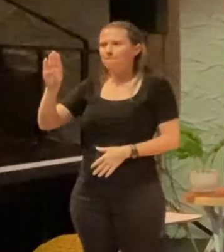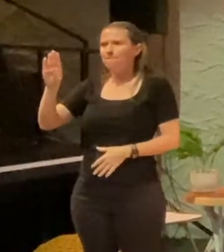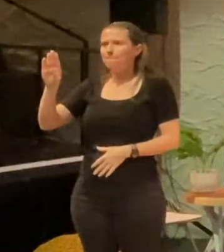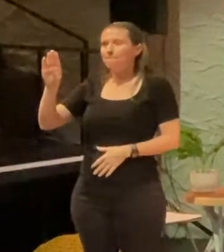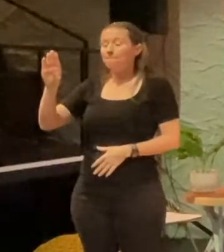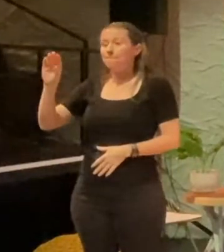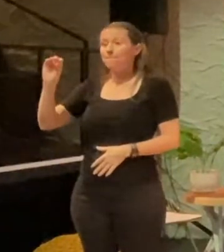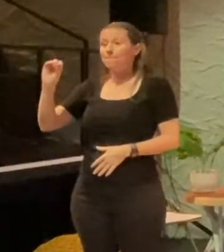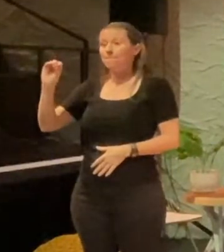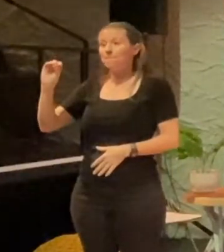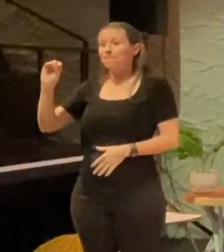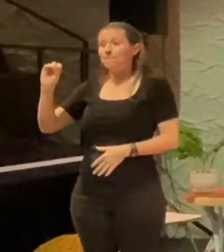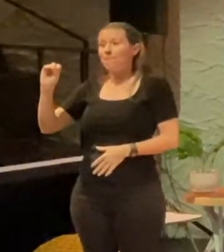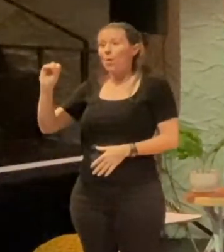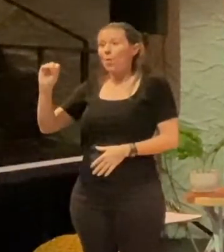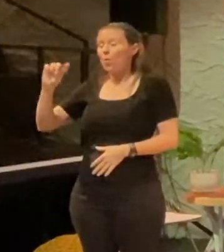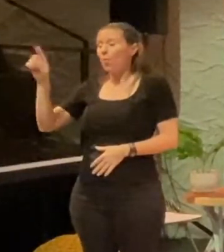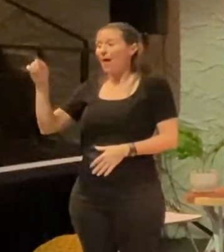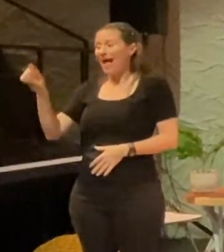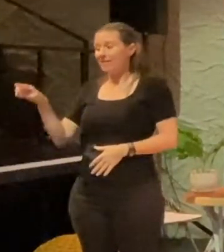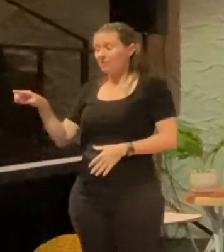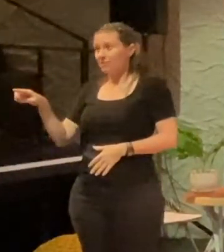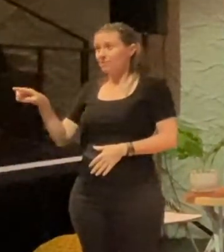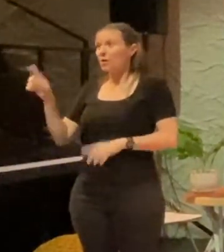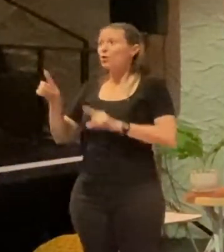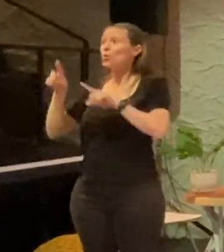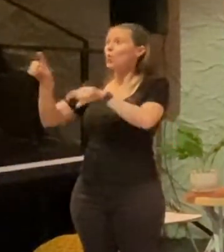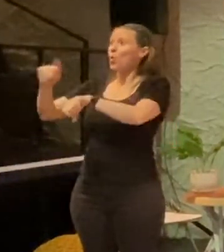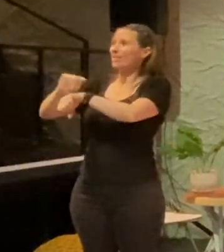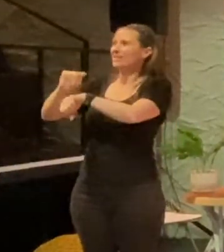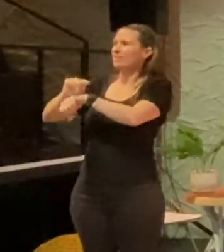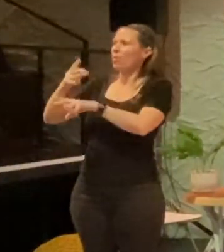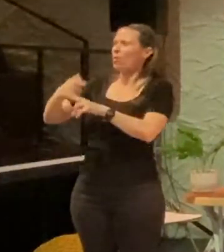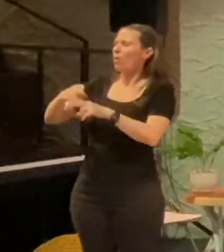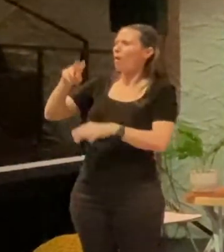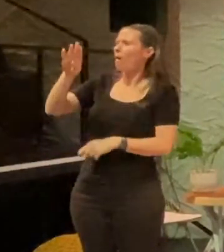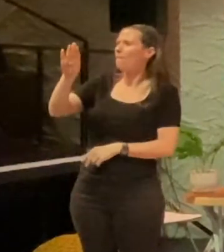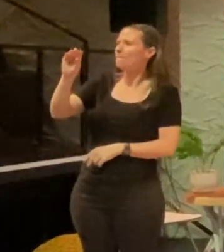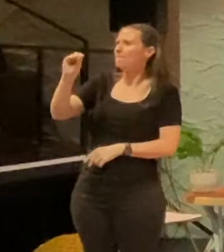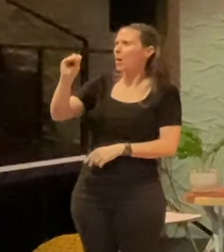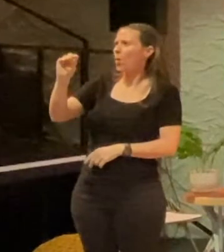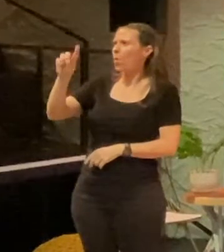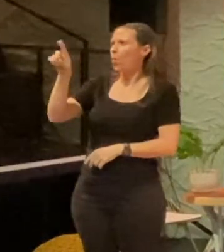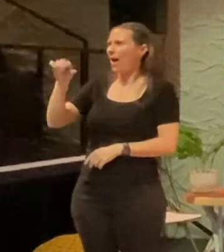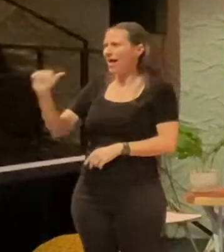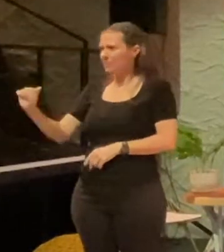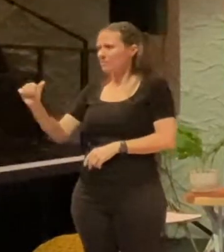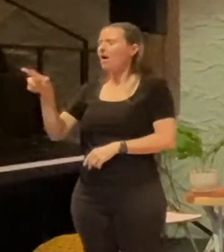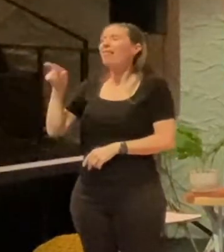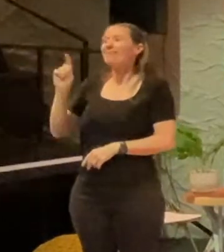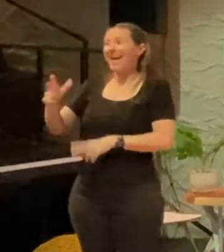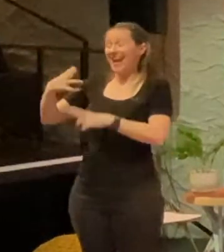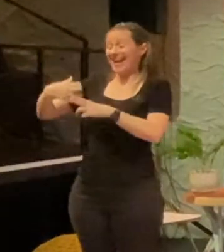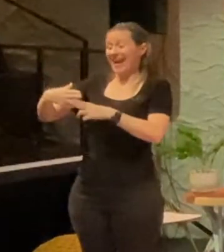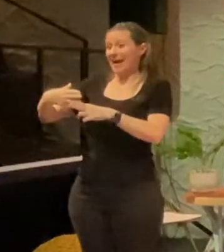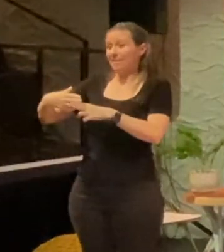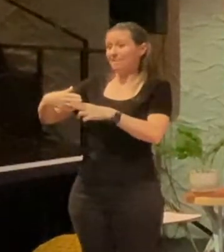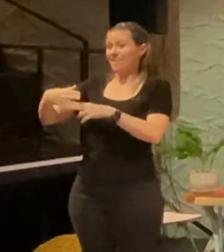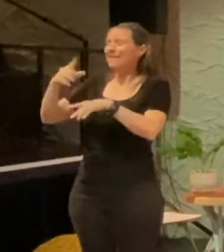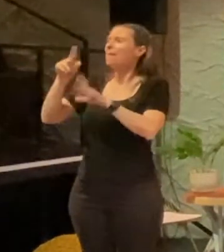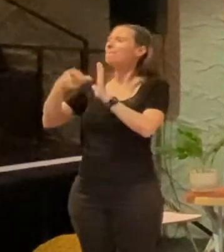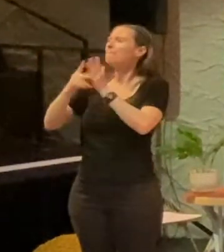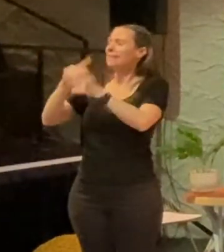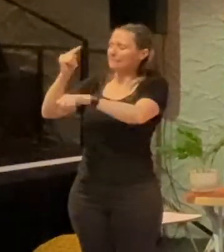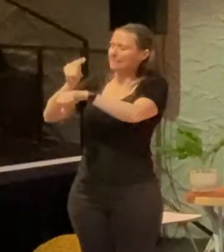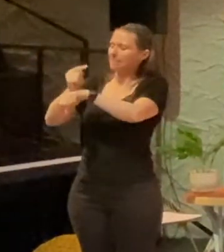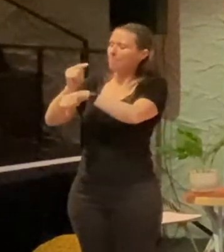means pillars of the temple. So when you go to the temple, they would call them Boaz, the pillar. So literally, the guy's name is the temple of